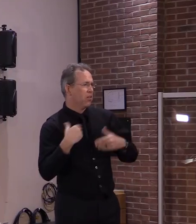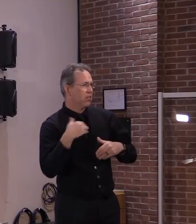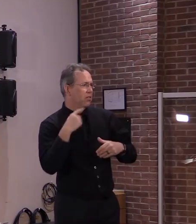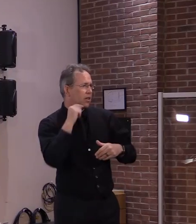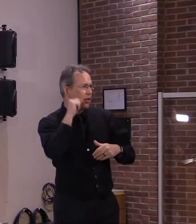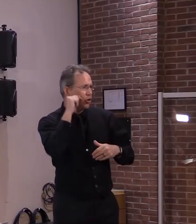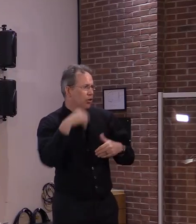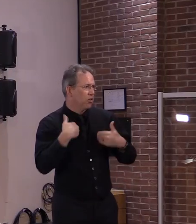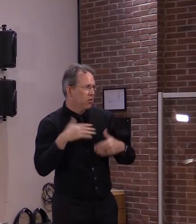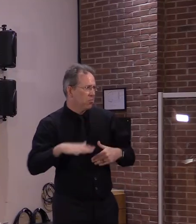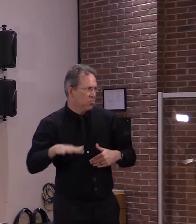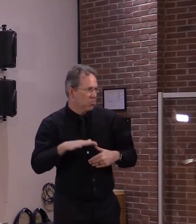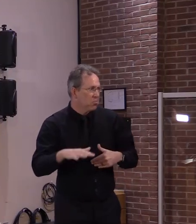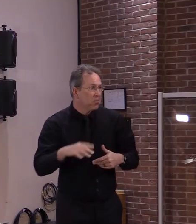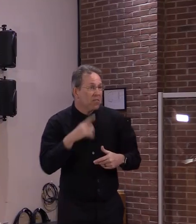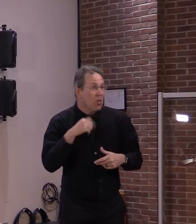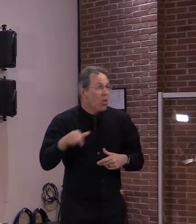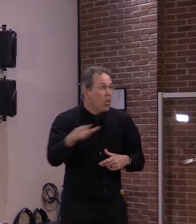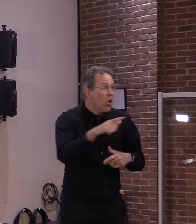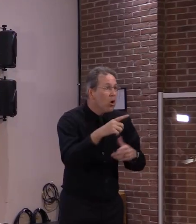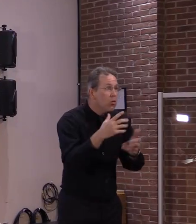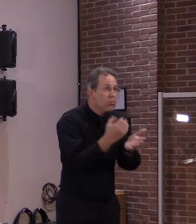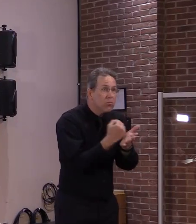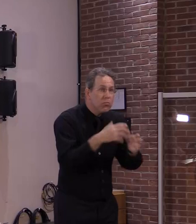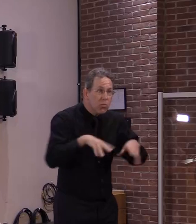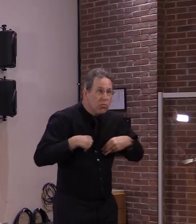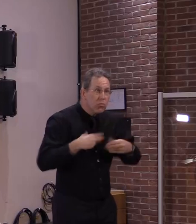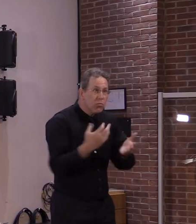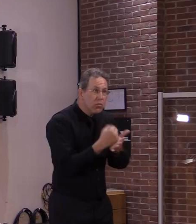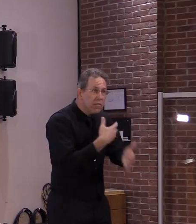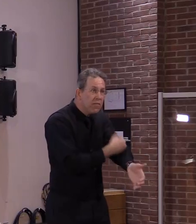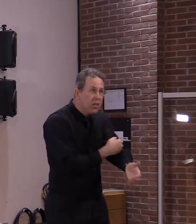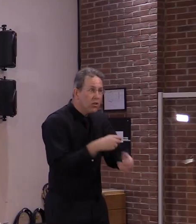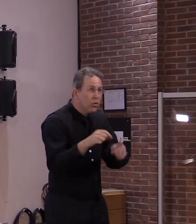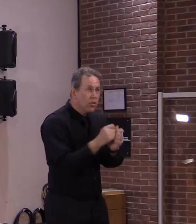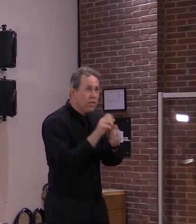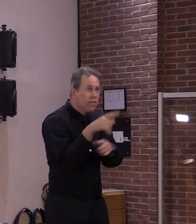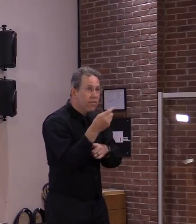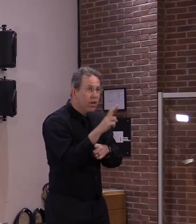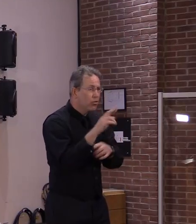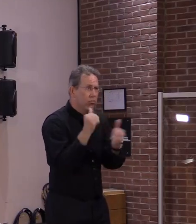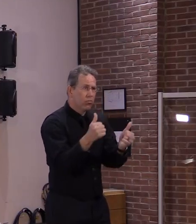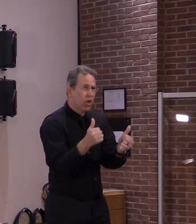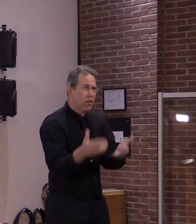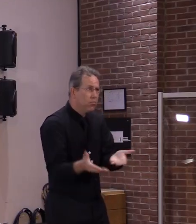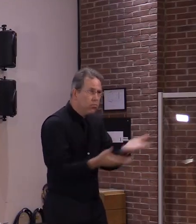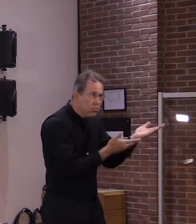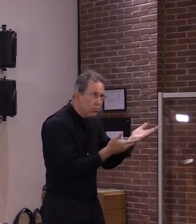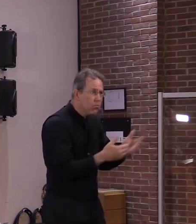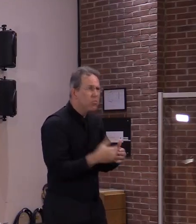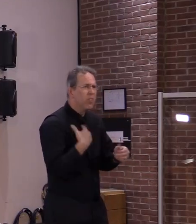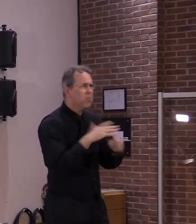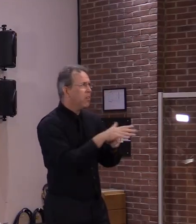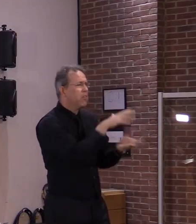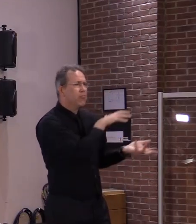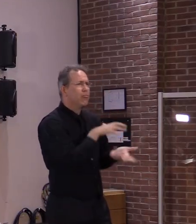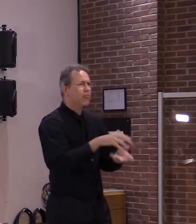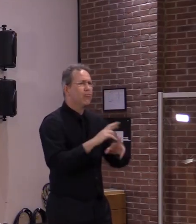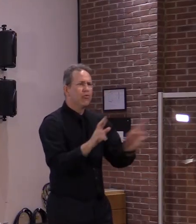all took the vaccine at that point in time. So that would be well within what we could achieve here.